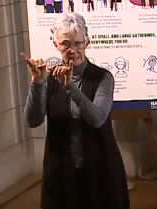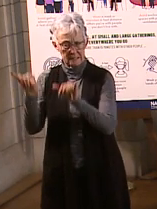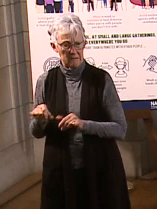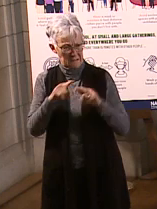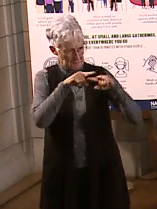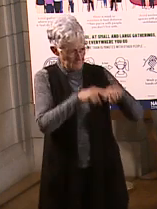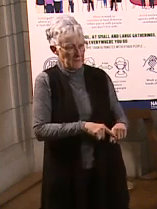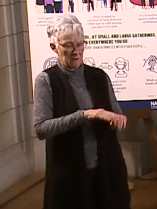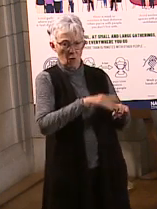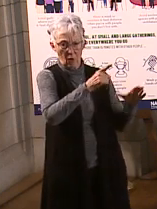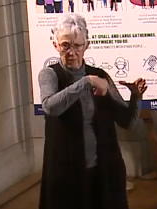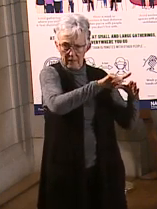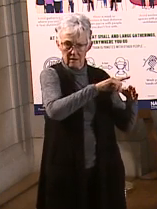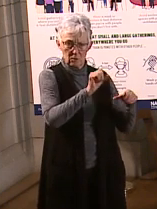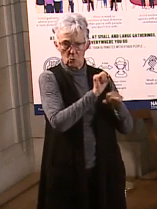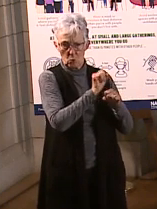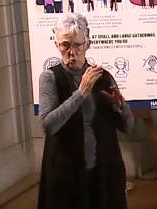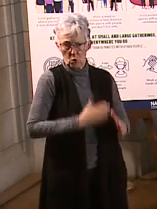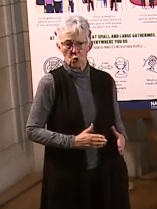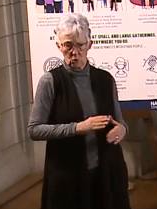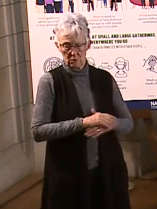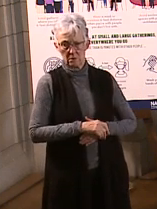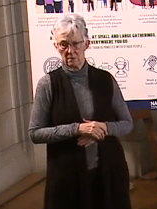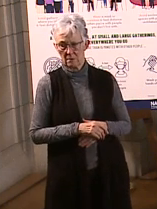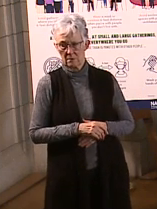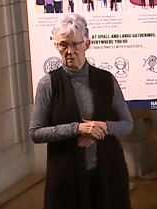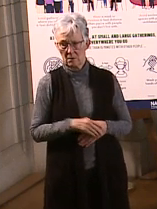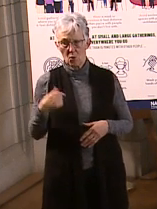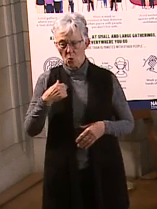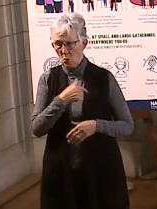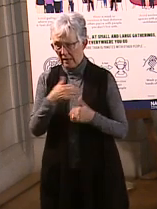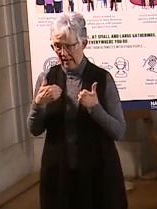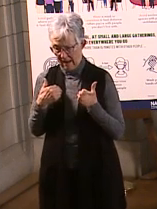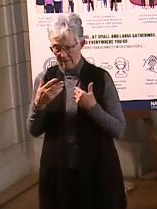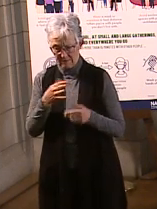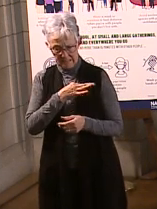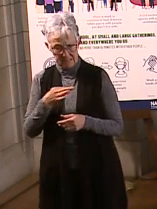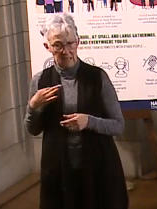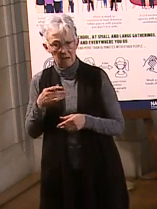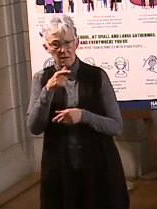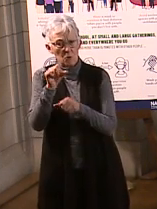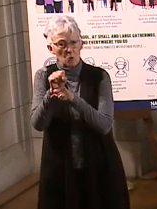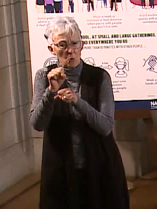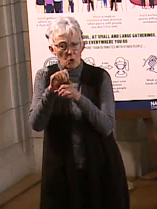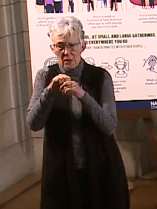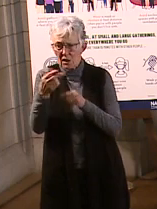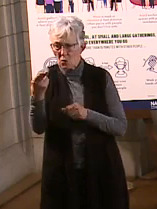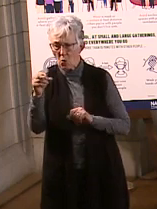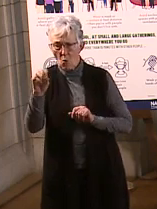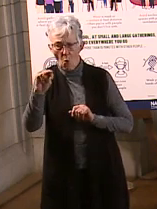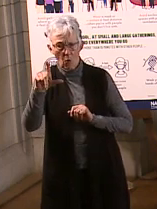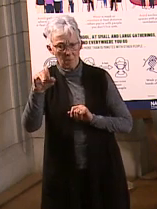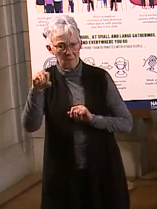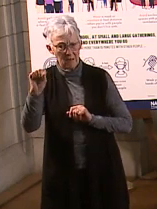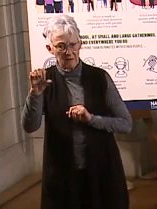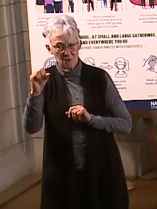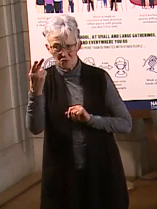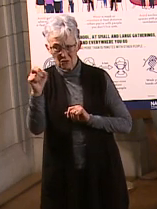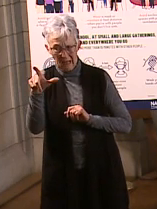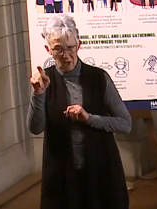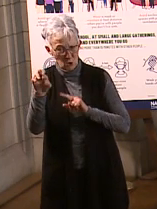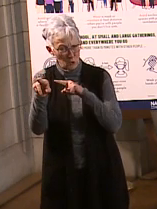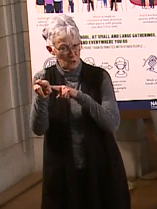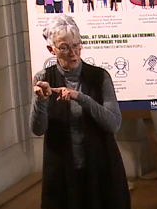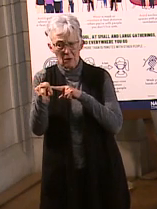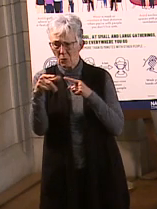the staff at homeless shelters. And again, especially when we have, again, this cold weather is really demonstrating, when we have very